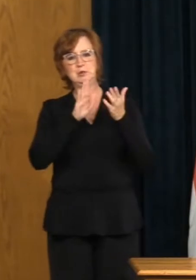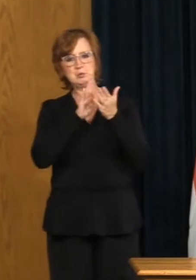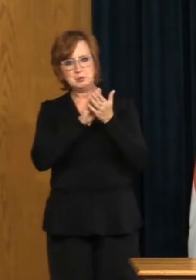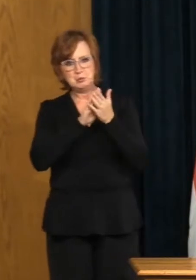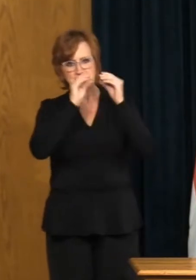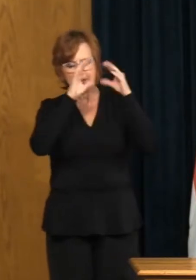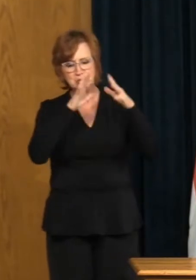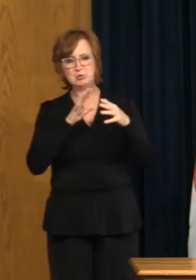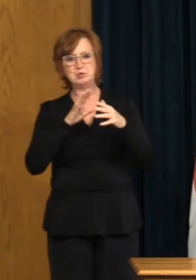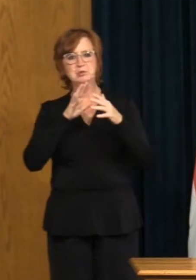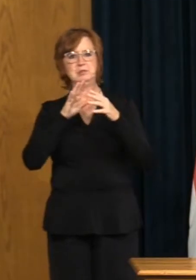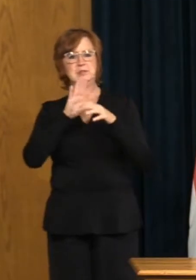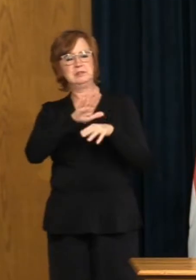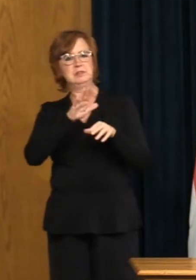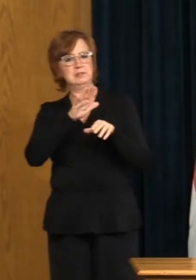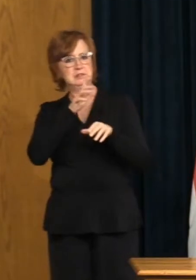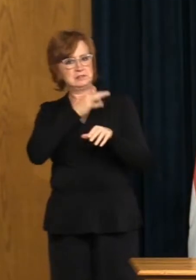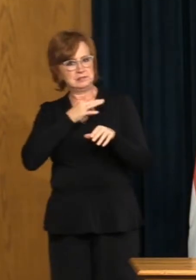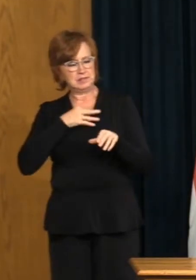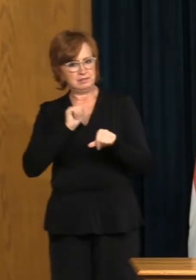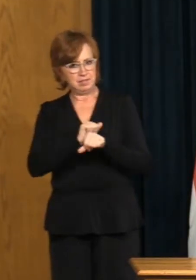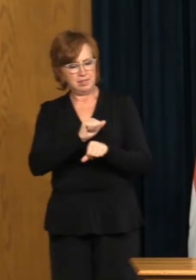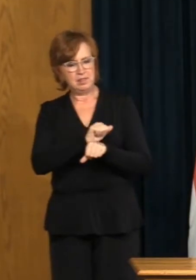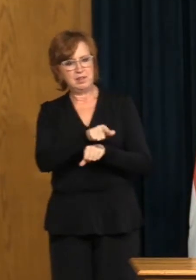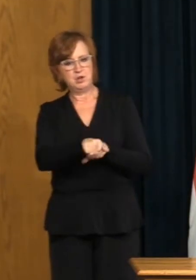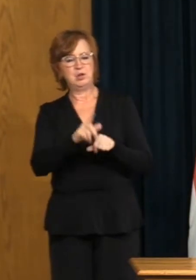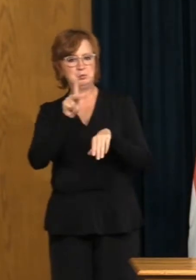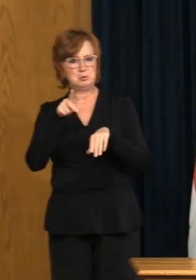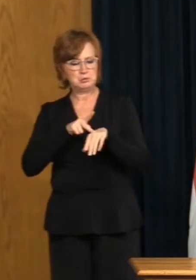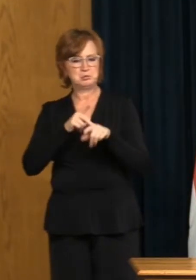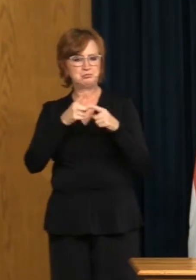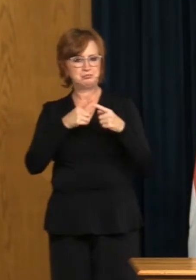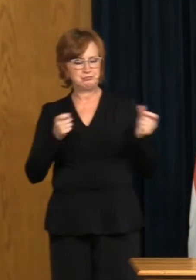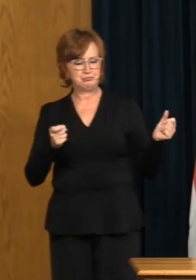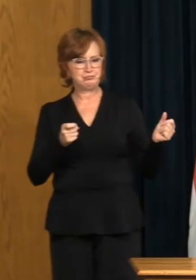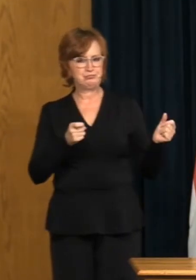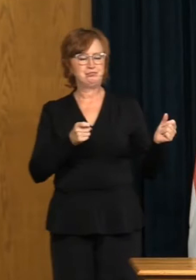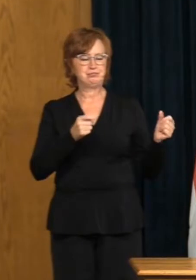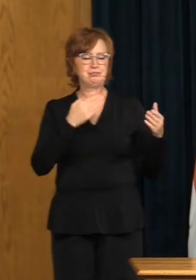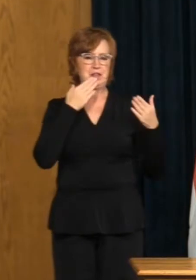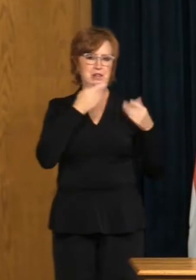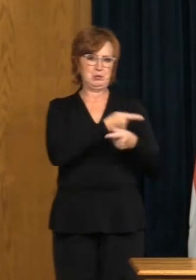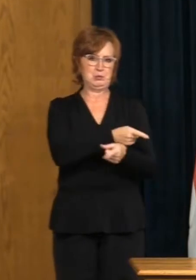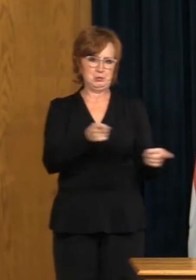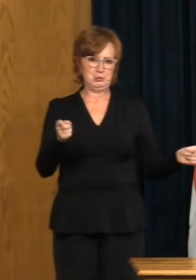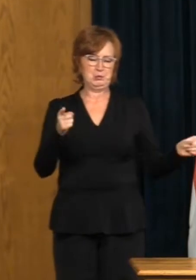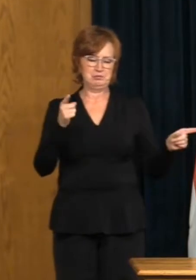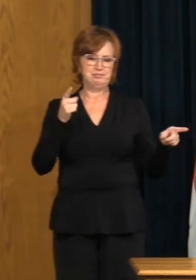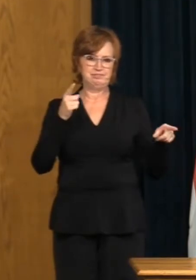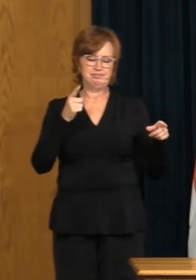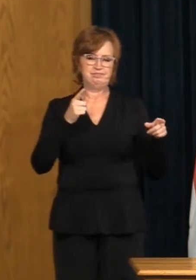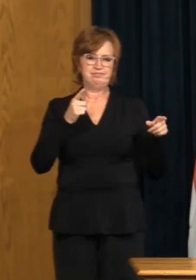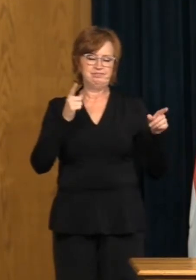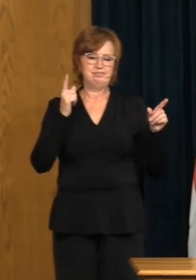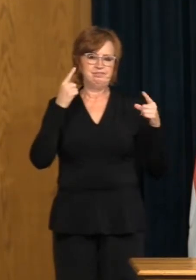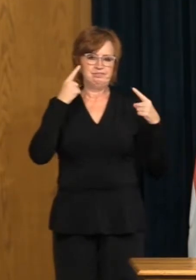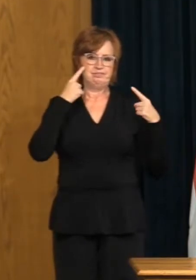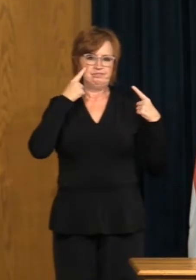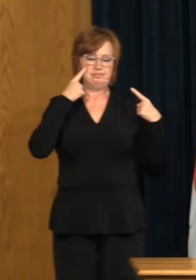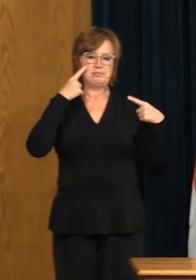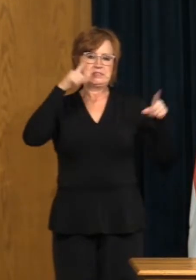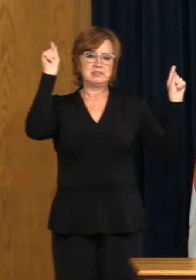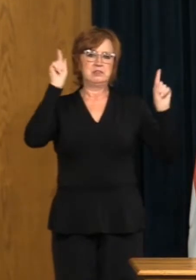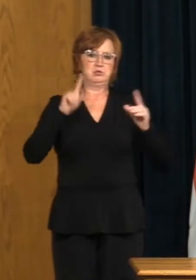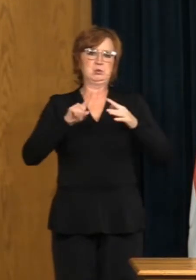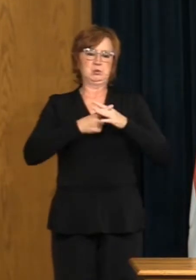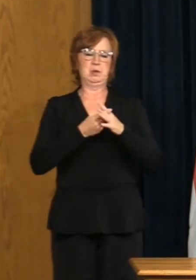for a very successful return to school this week. This was a significant undertaking, one of the biggest